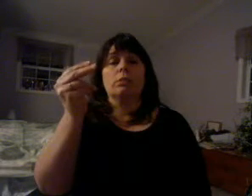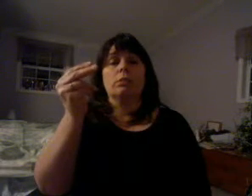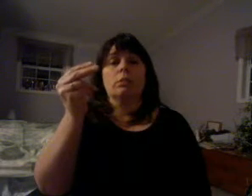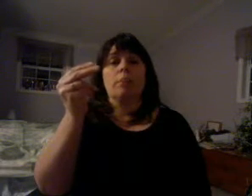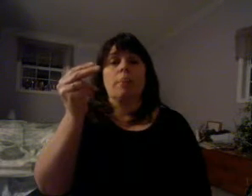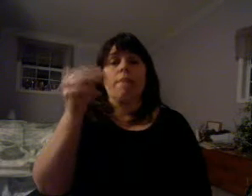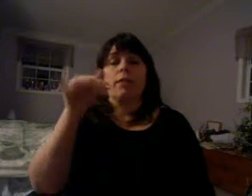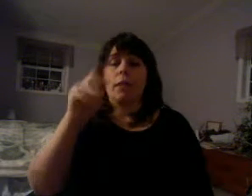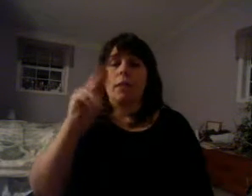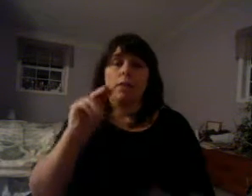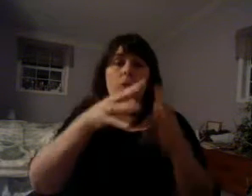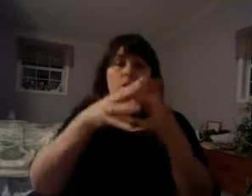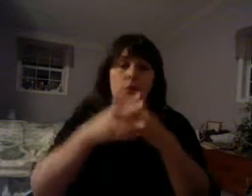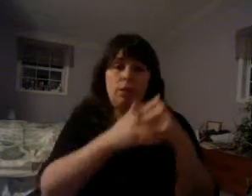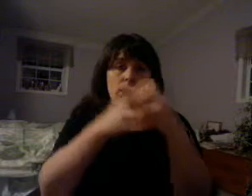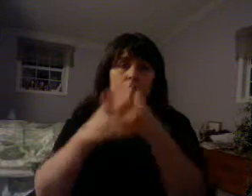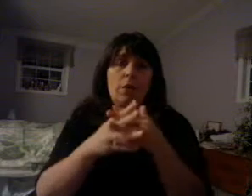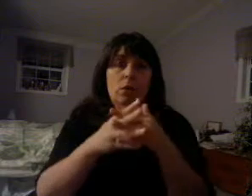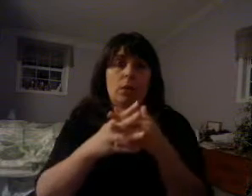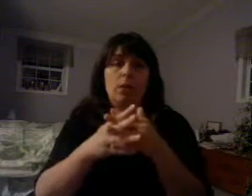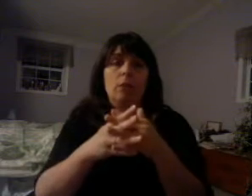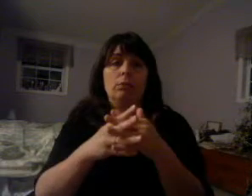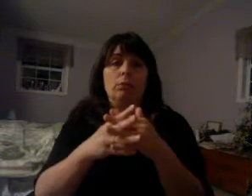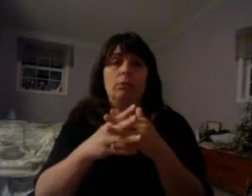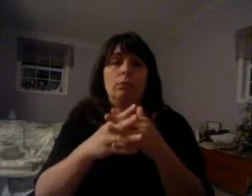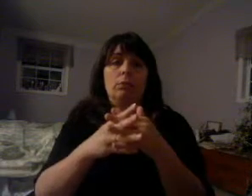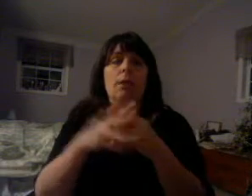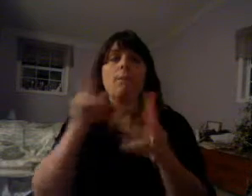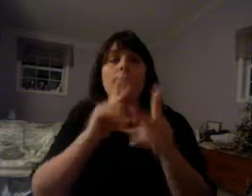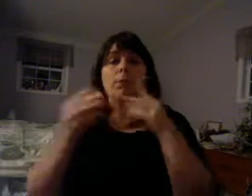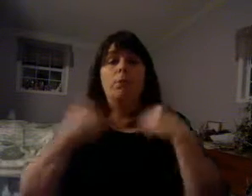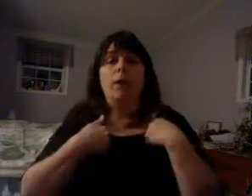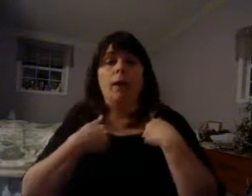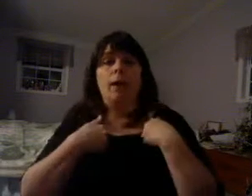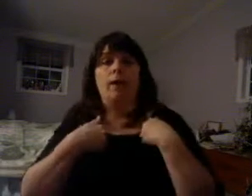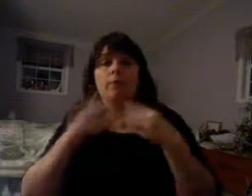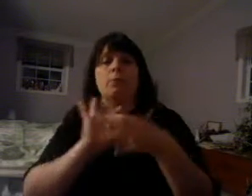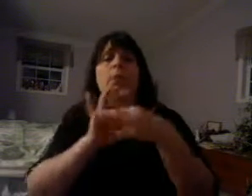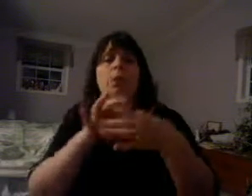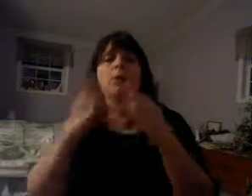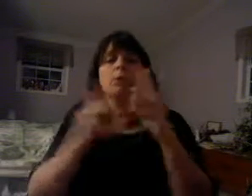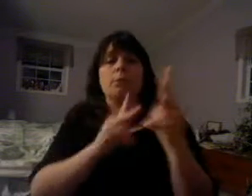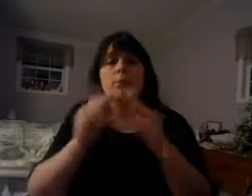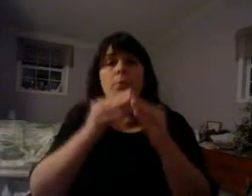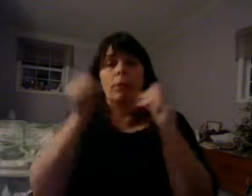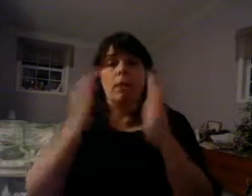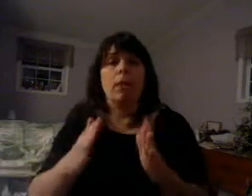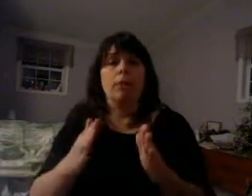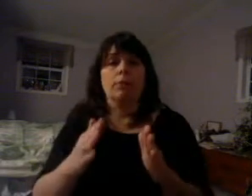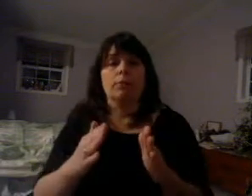predator, we would call the real bad guy. Their firearms predator, by age 16, has owned a